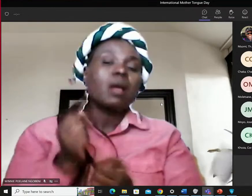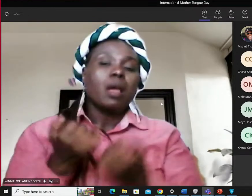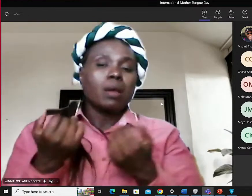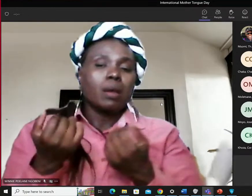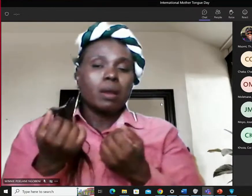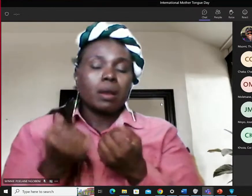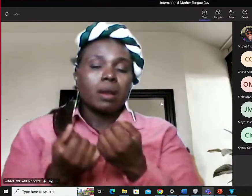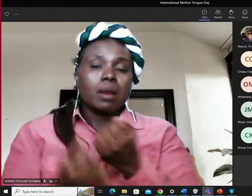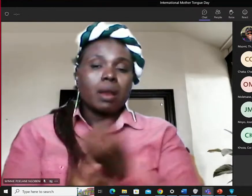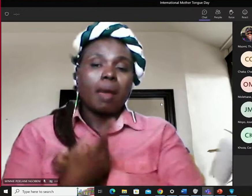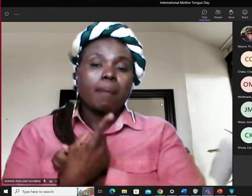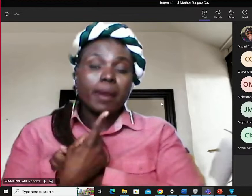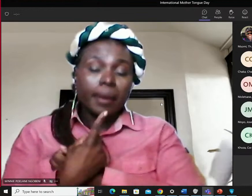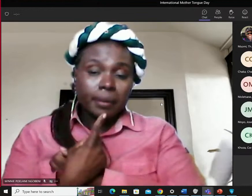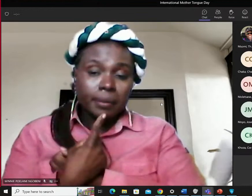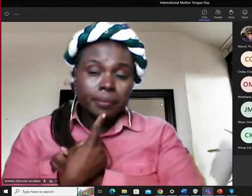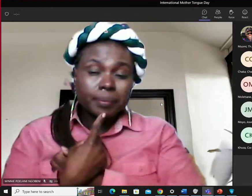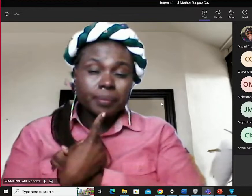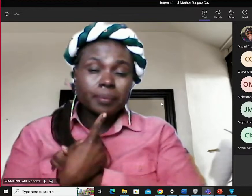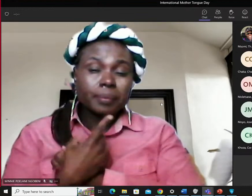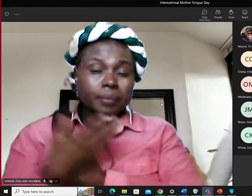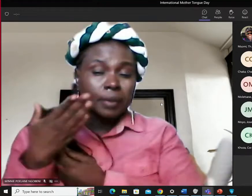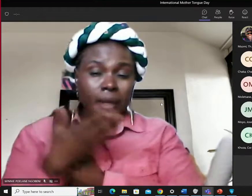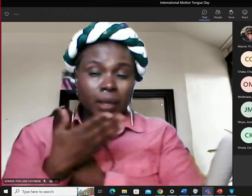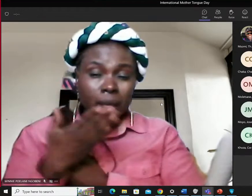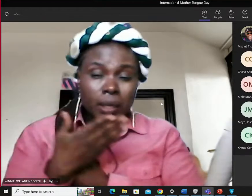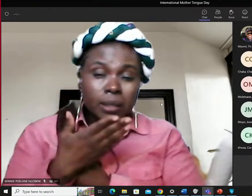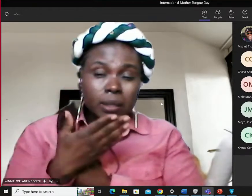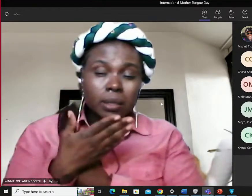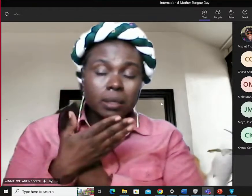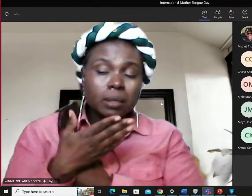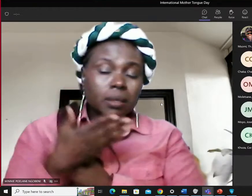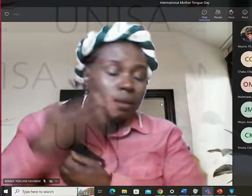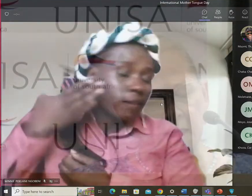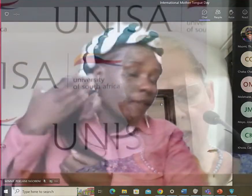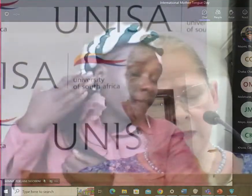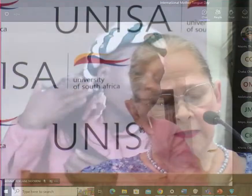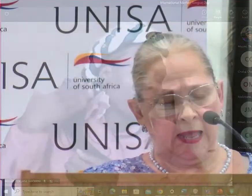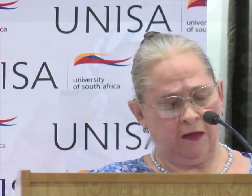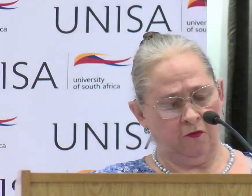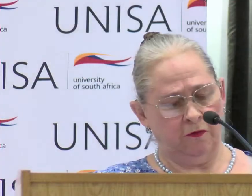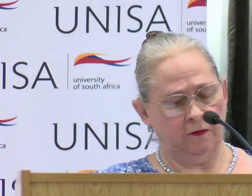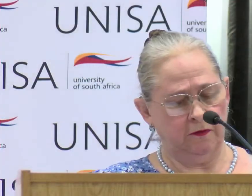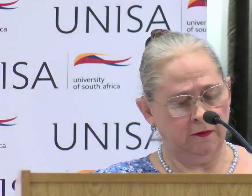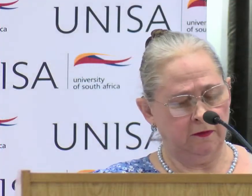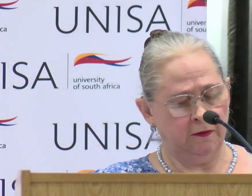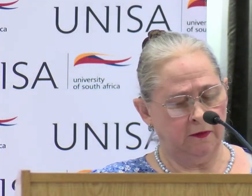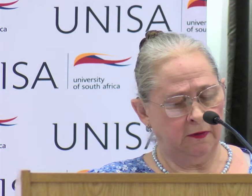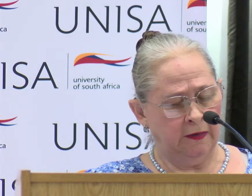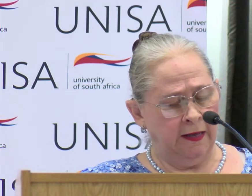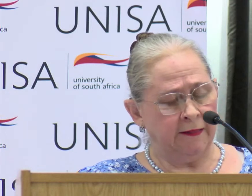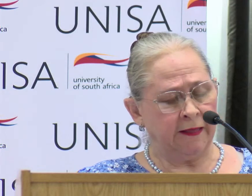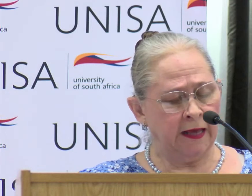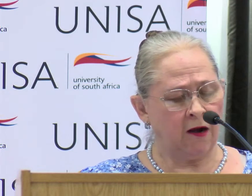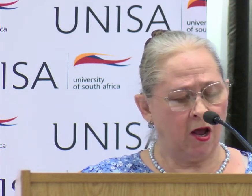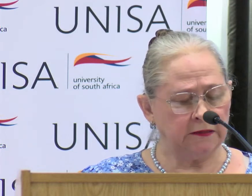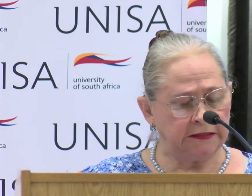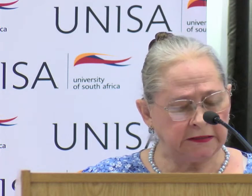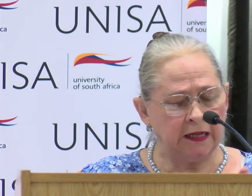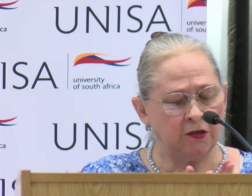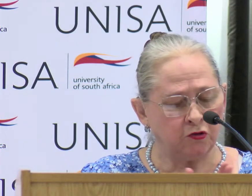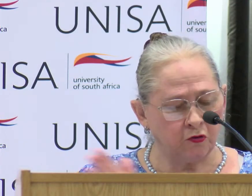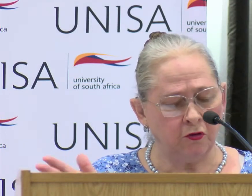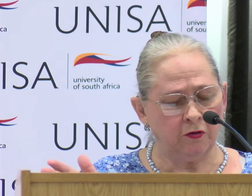this is the formal occasion. What is happening right now? There